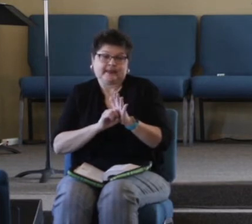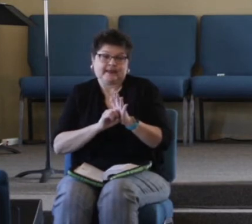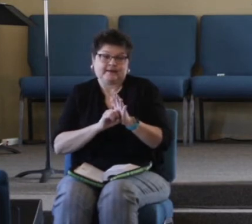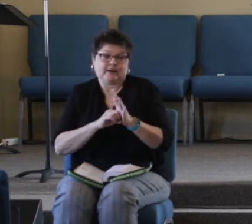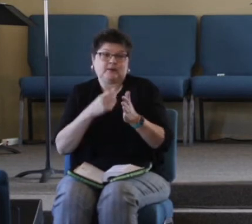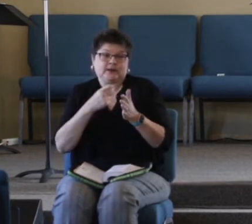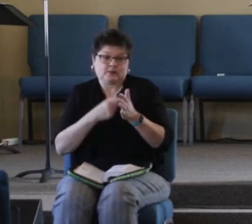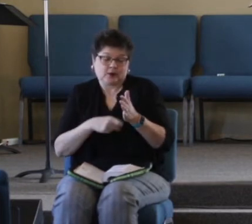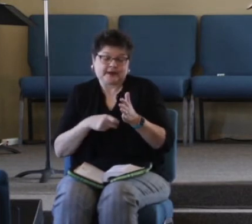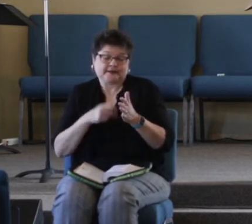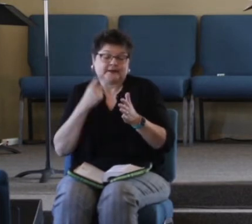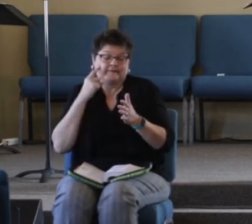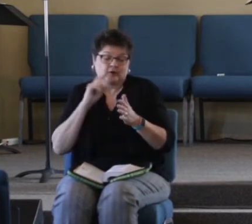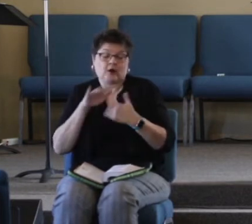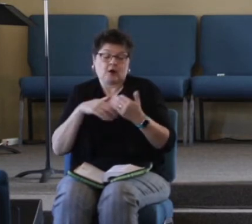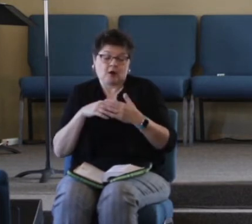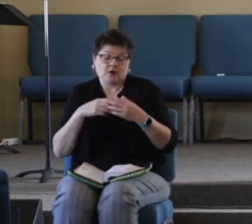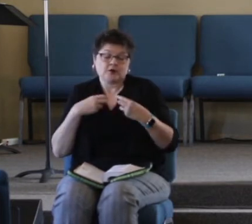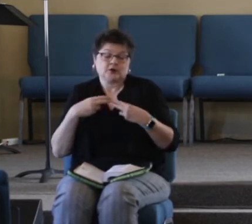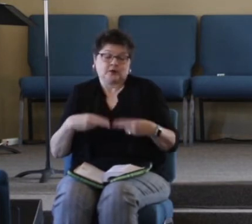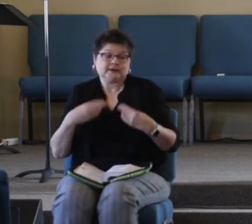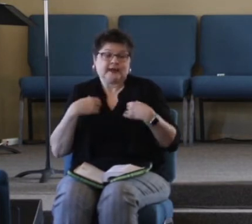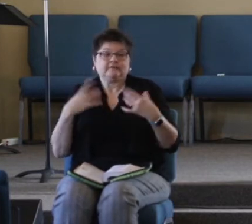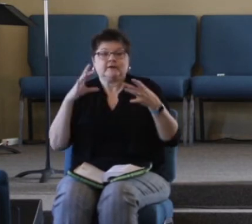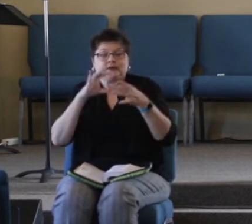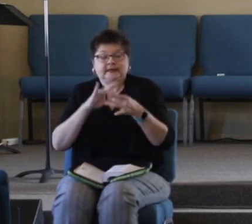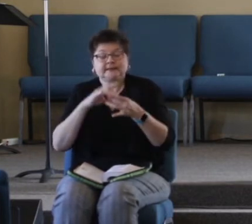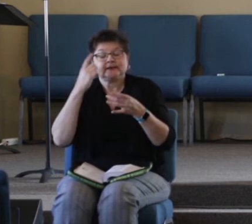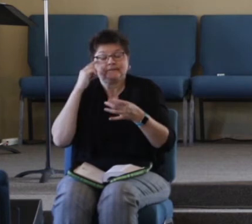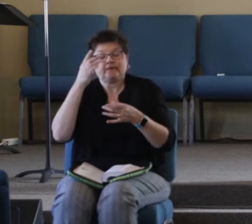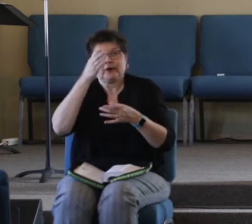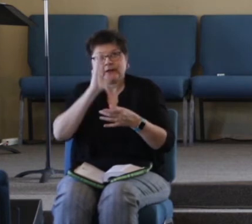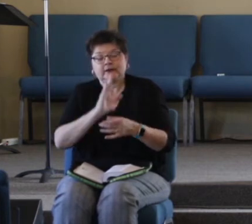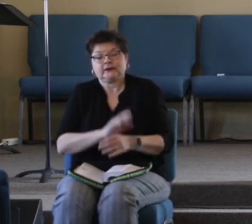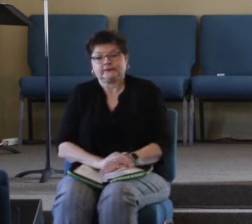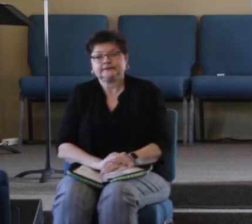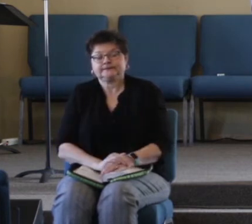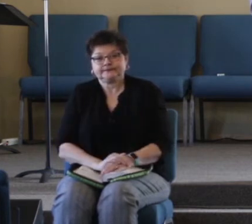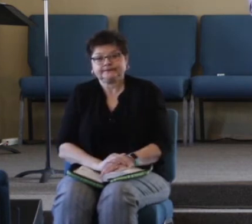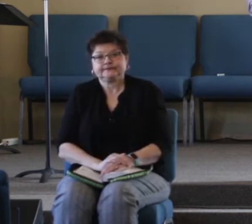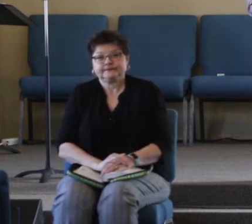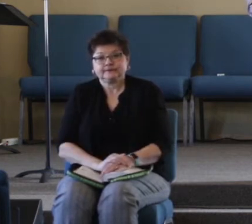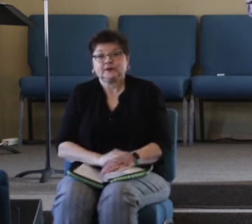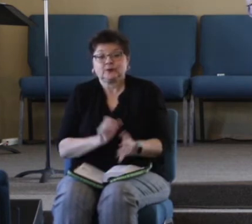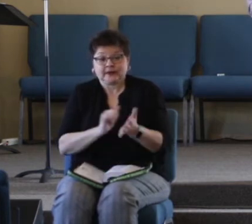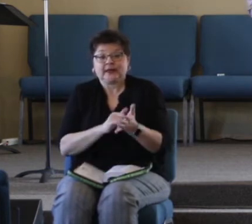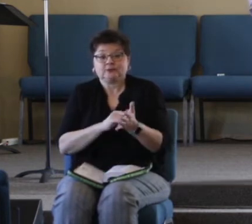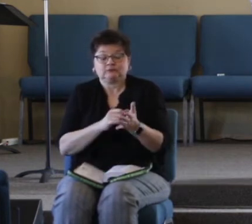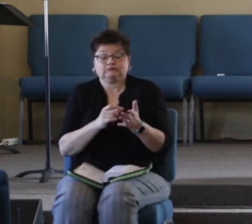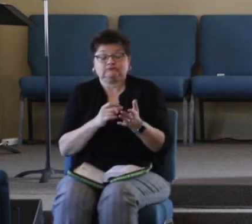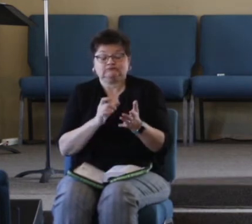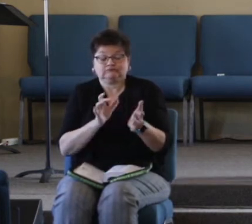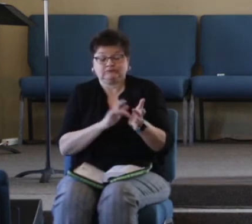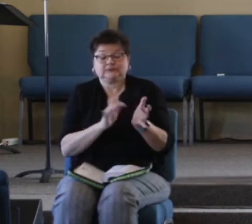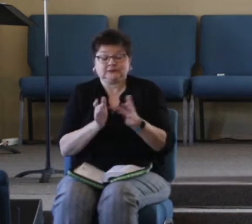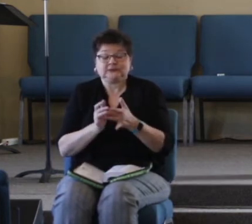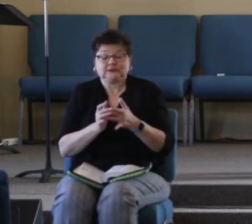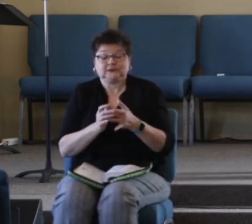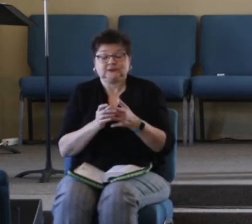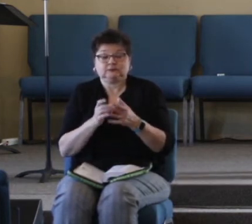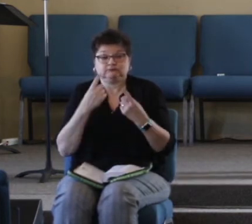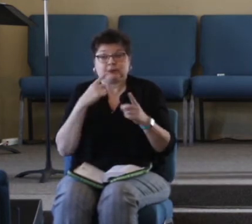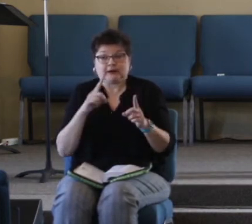humanity to have a relationship with God. So that's what Jesus accomplished. And in that,